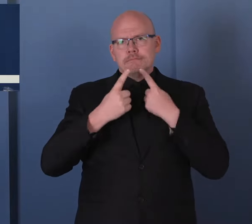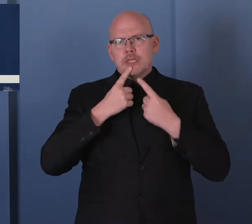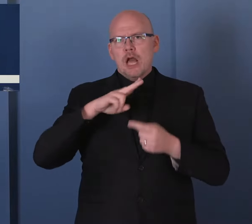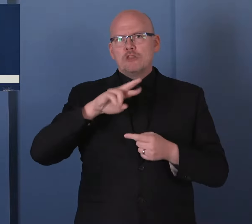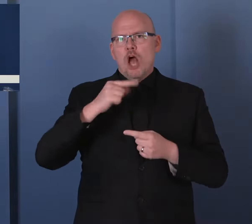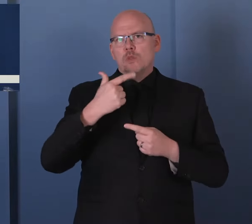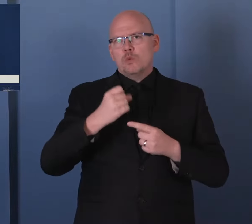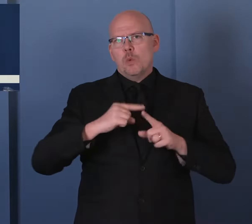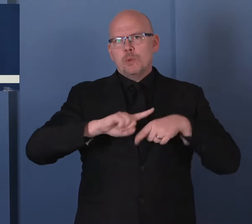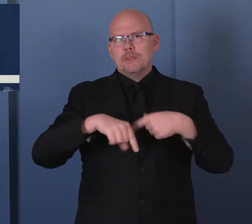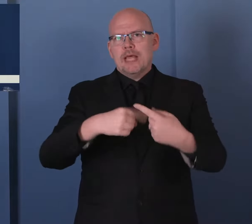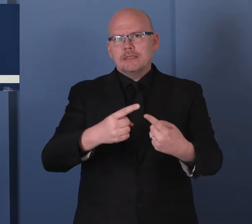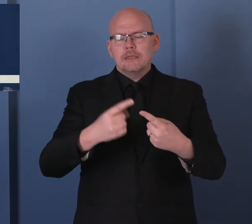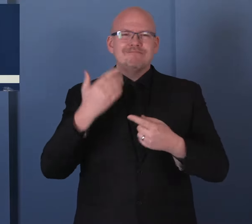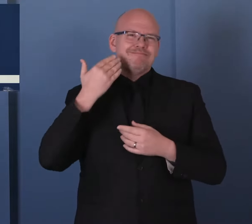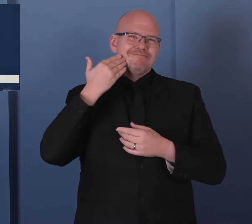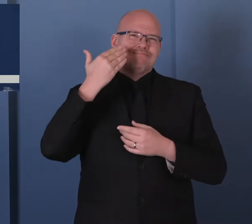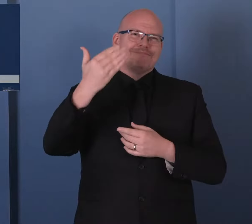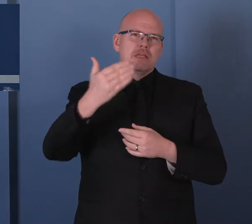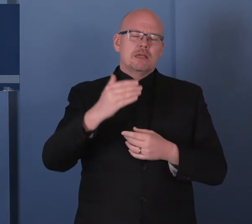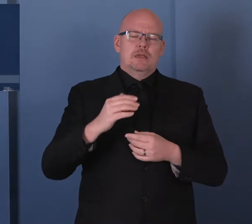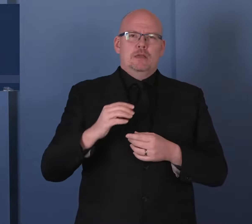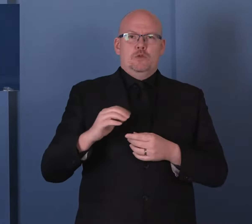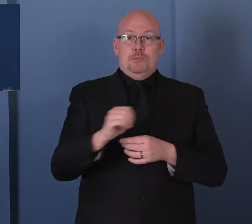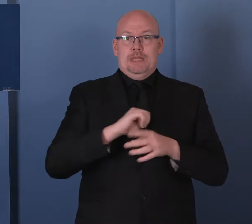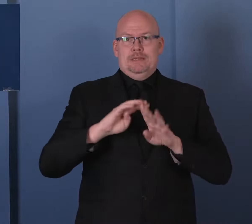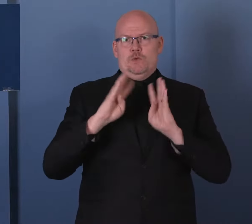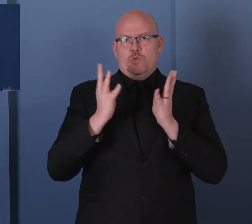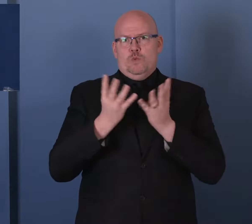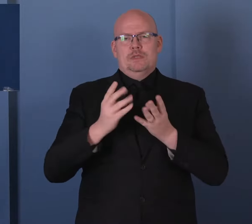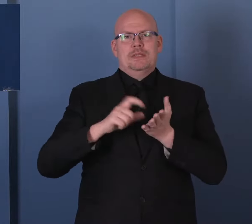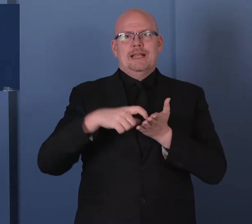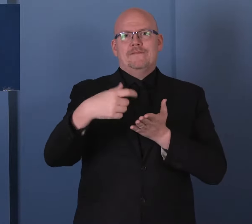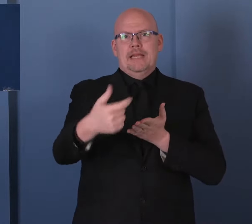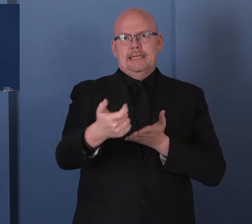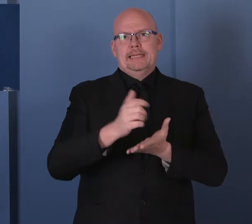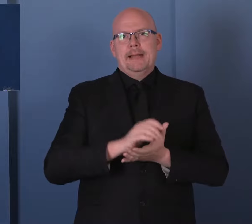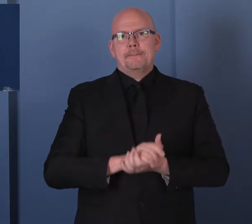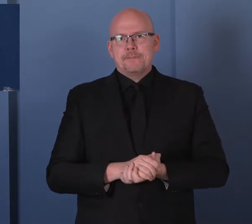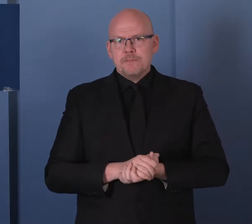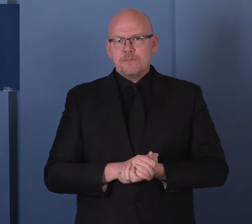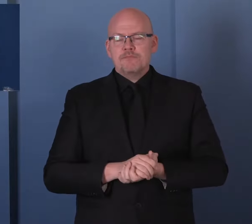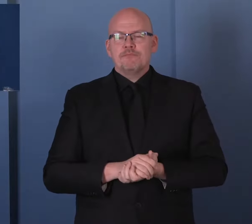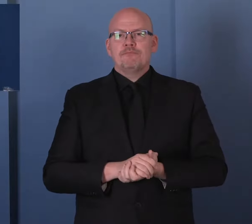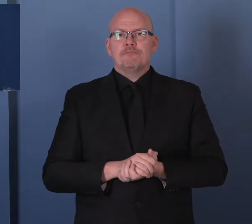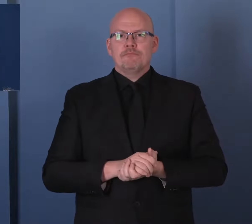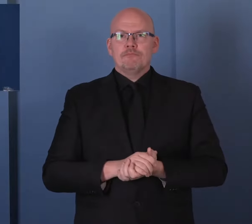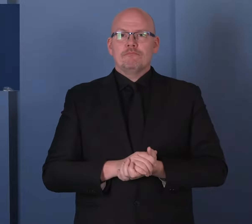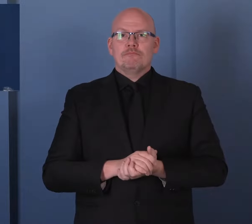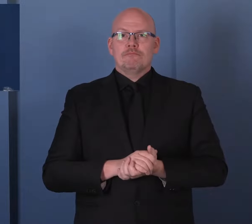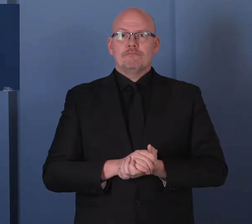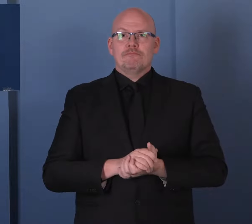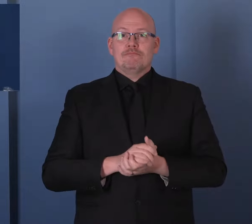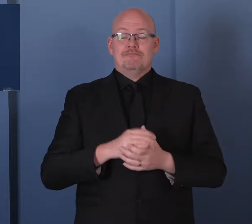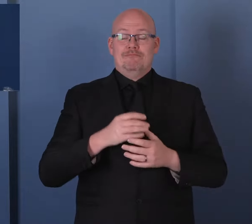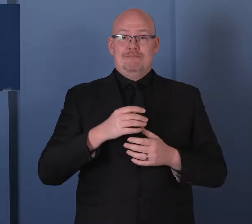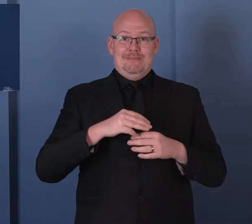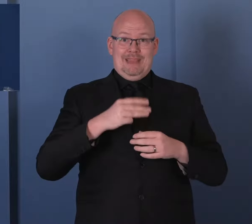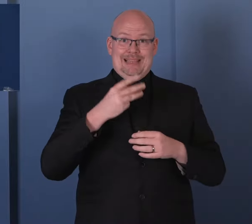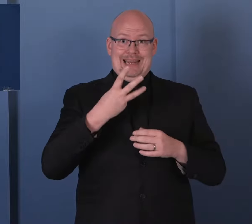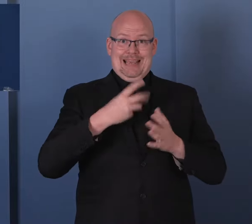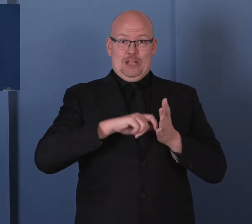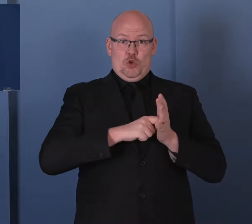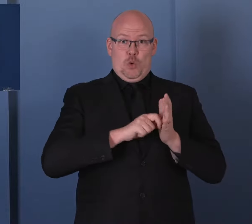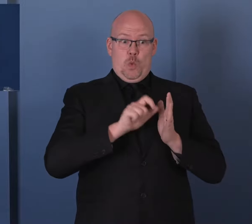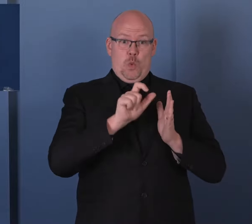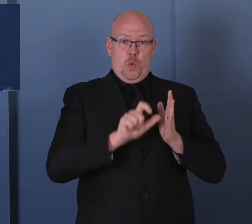and the upcoming European Council next week. One of the three key words for the